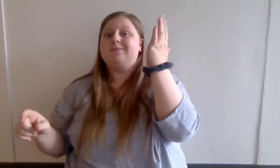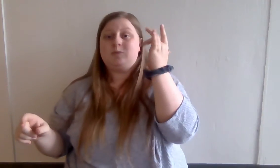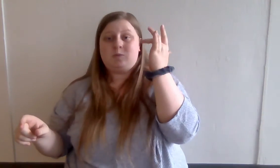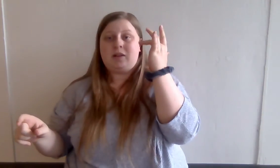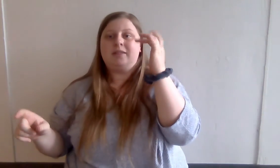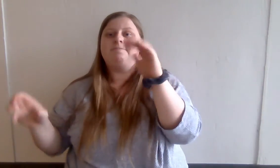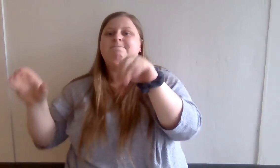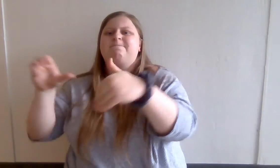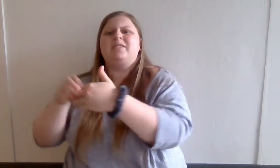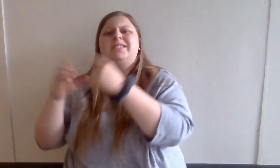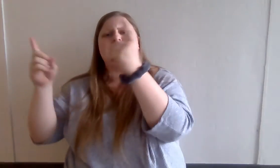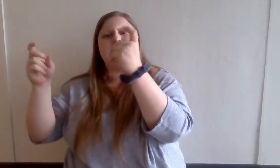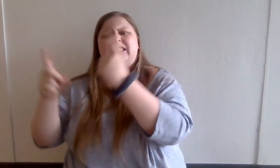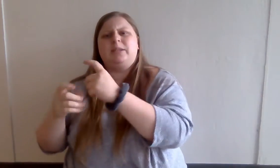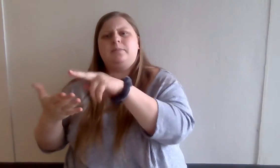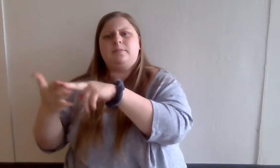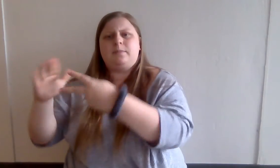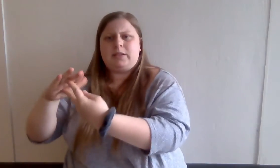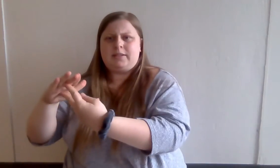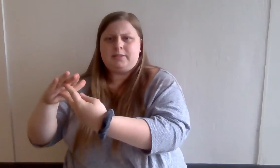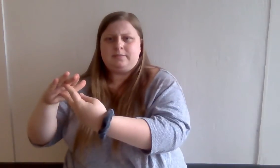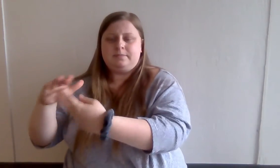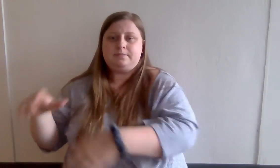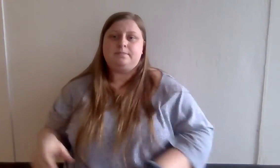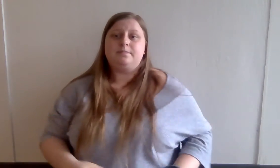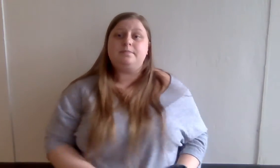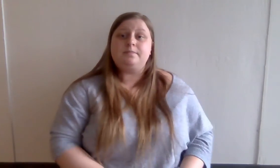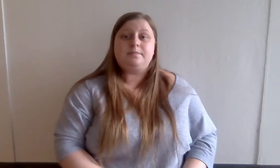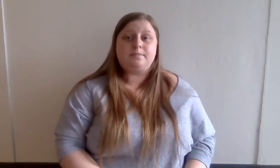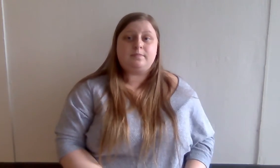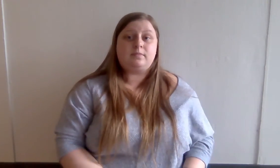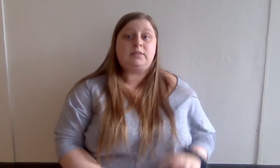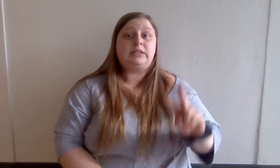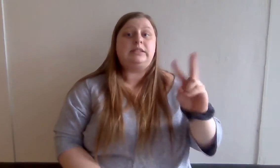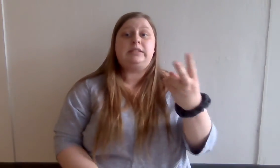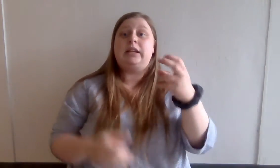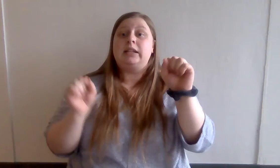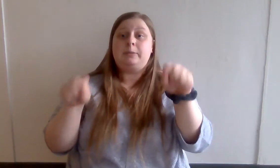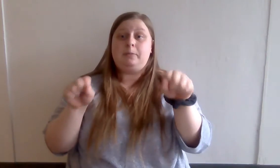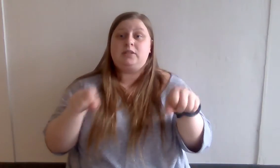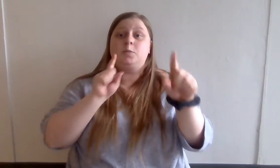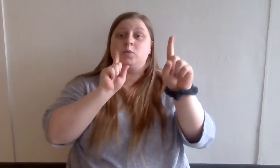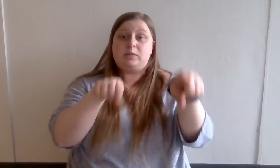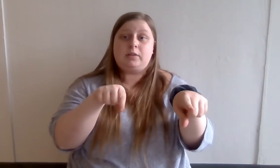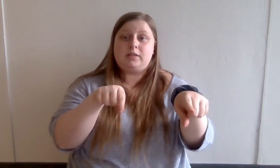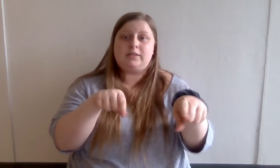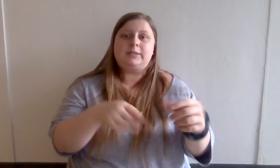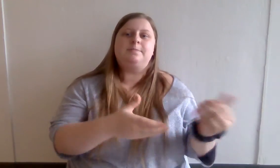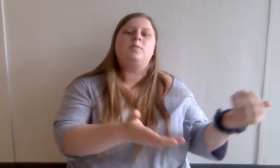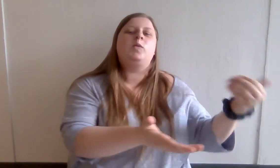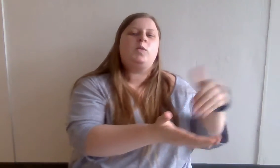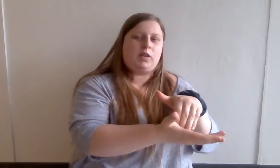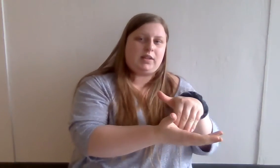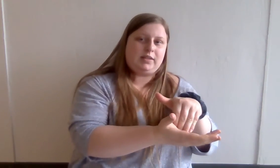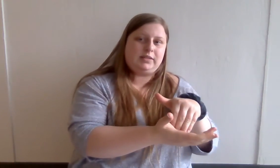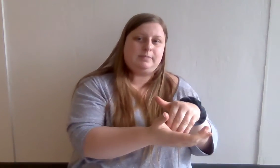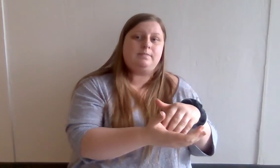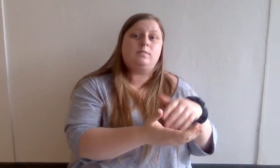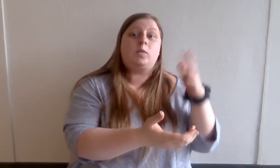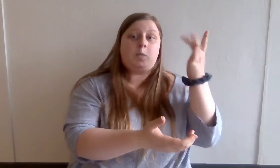The first response was an expansion because it increased the complexity of the meaning. The second